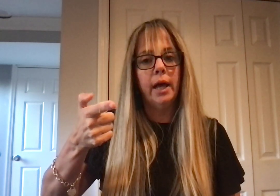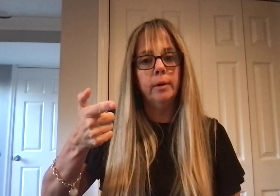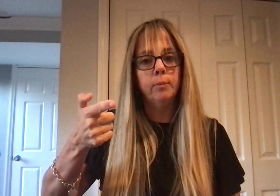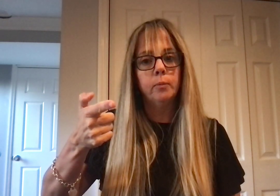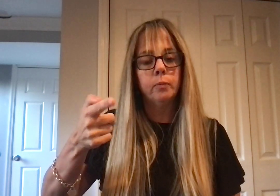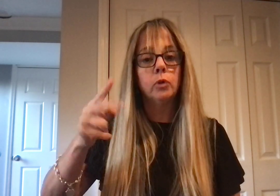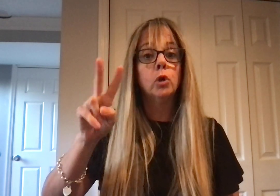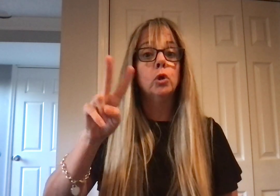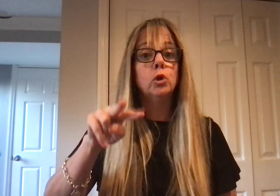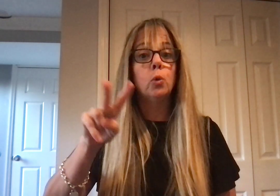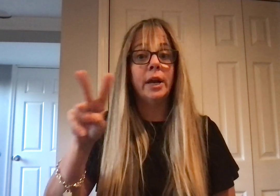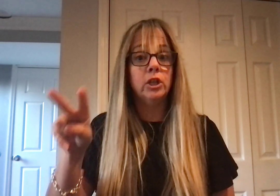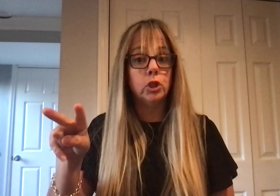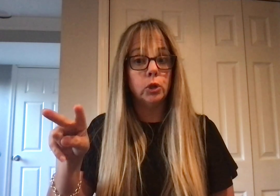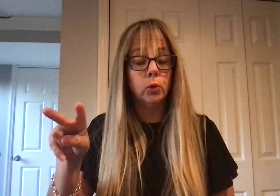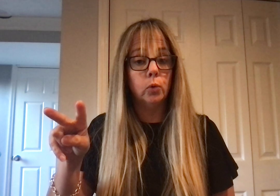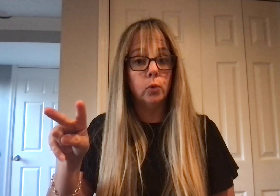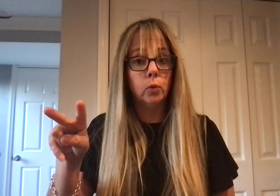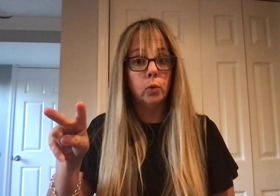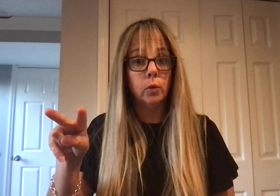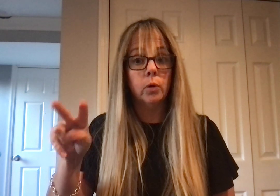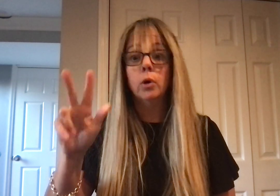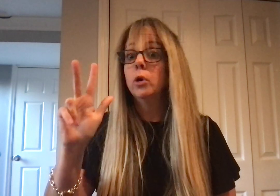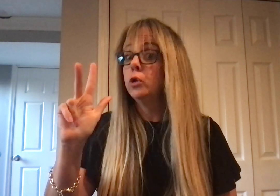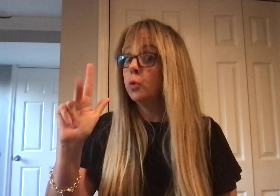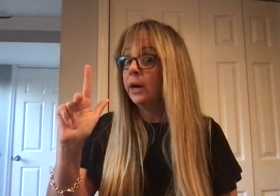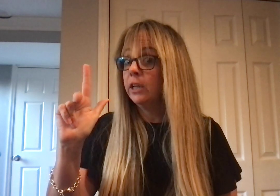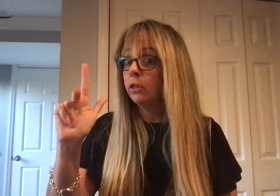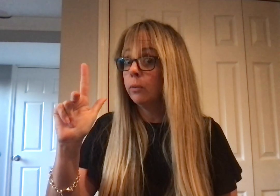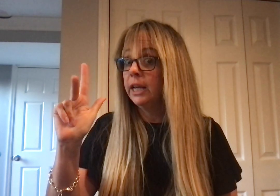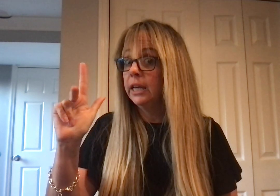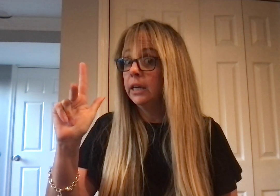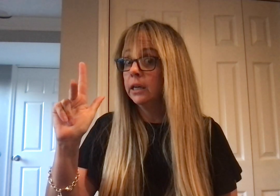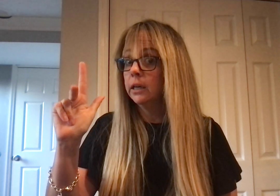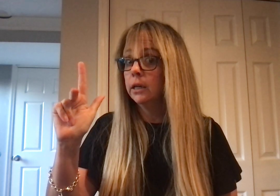21, 22, 23,